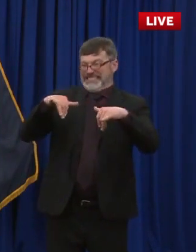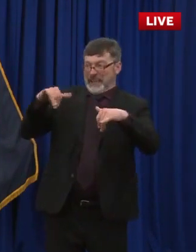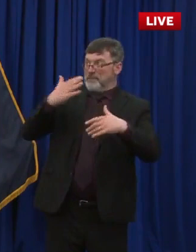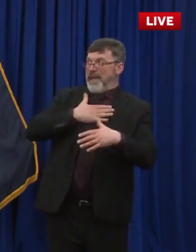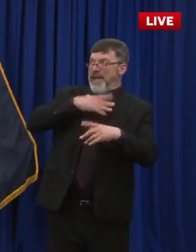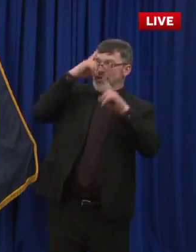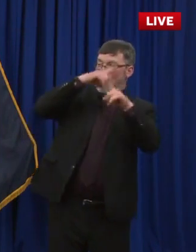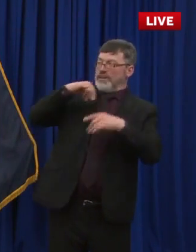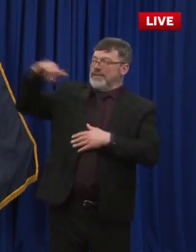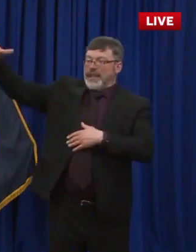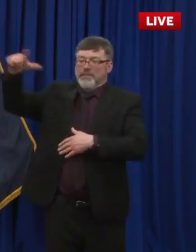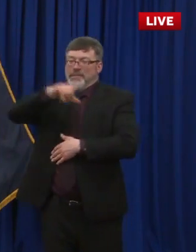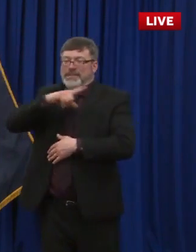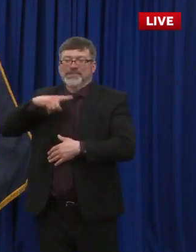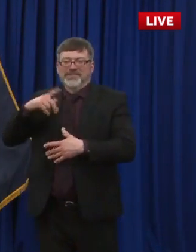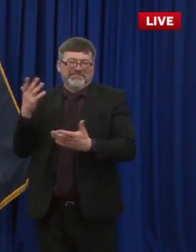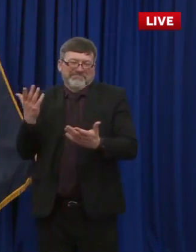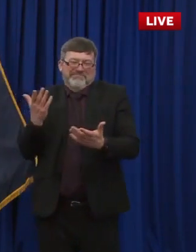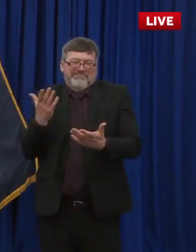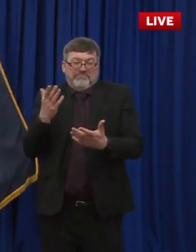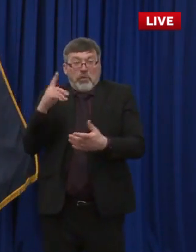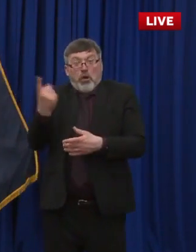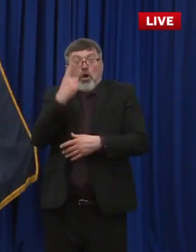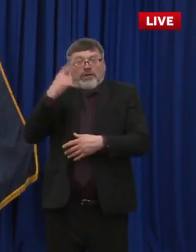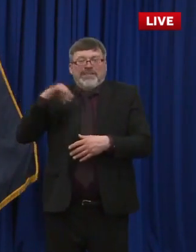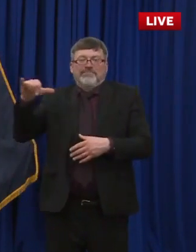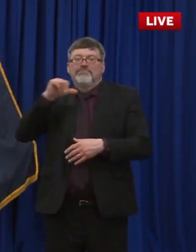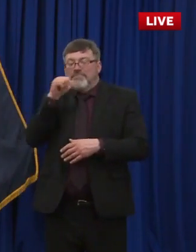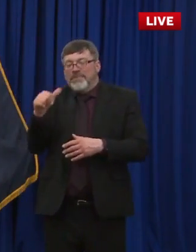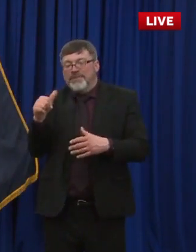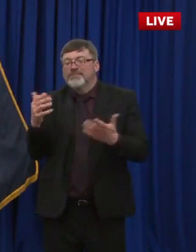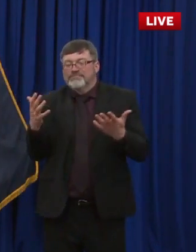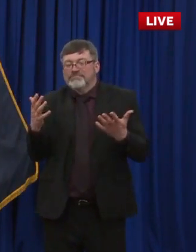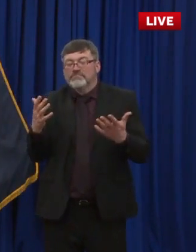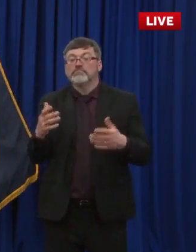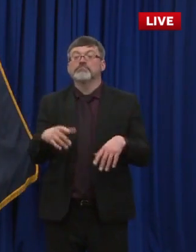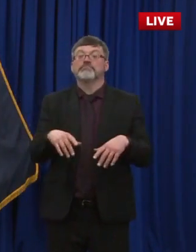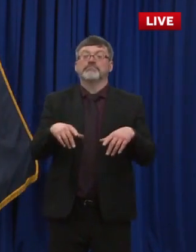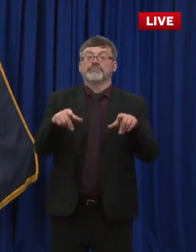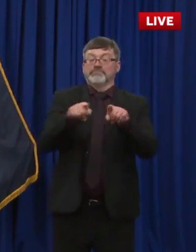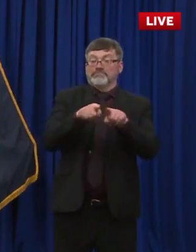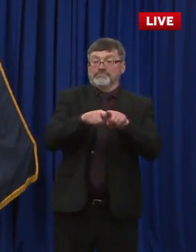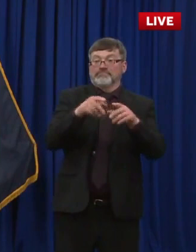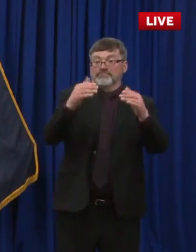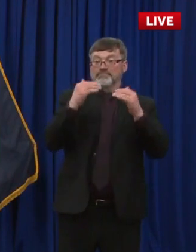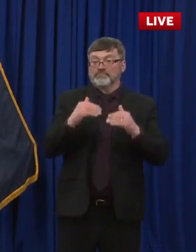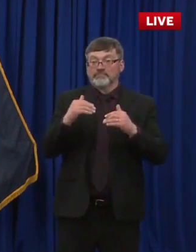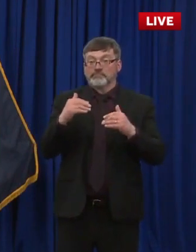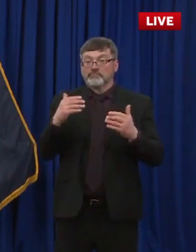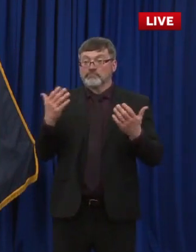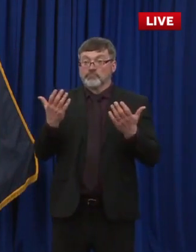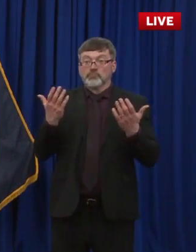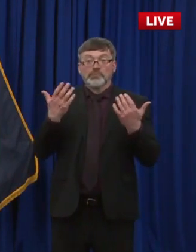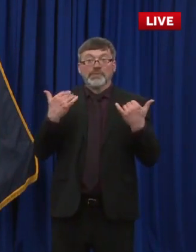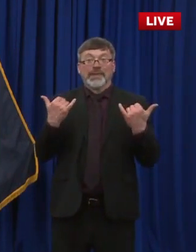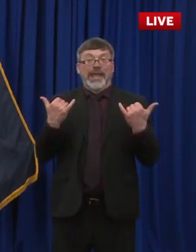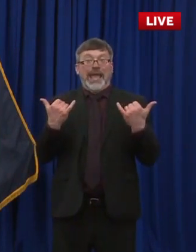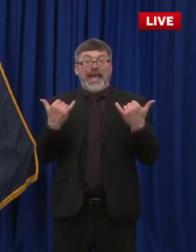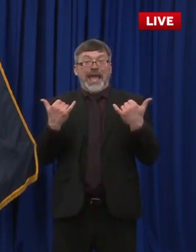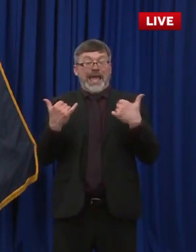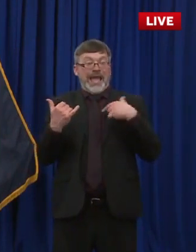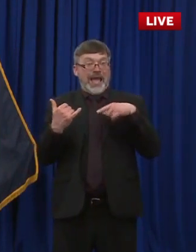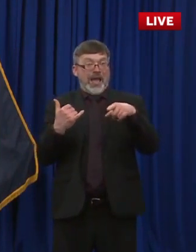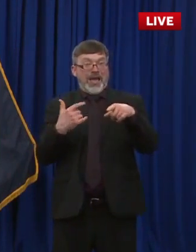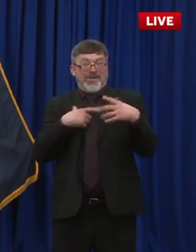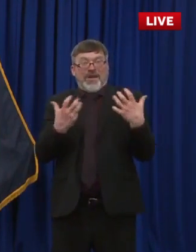where we need to be. And just cause you don't get something done today doesn't mean you can't come back to it tomorrow and try again. So I'm not sure what the legislation is going to pass. I know there's